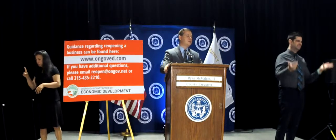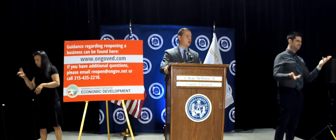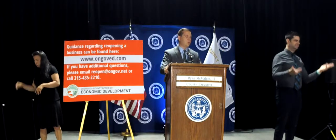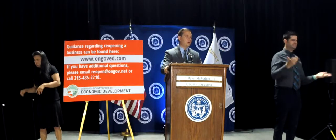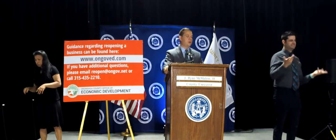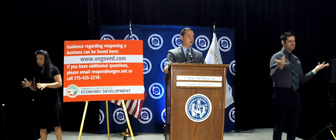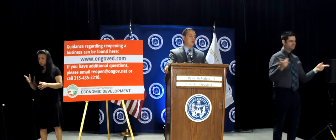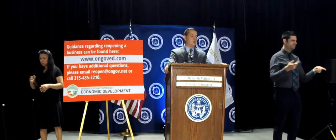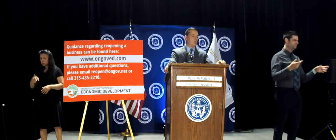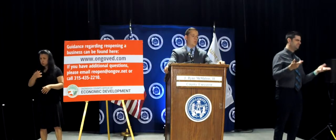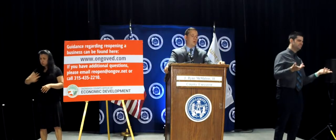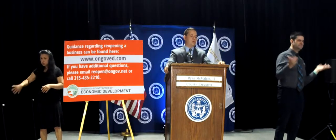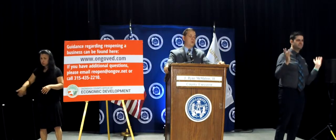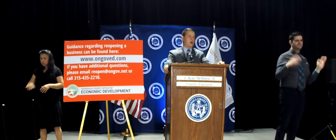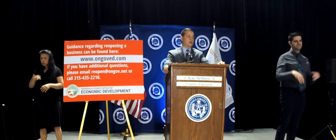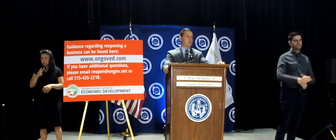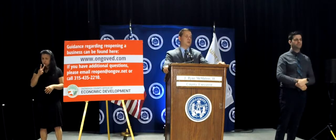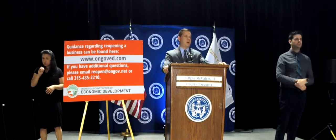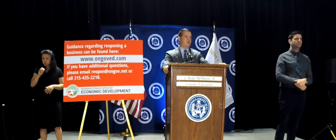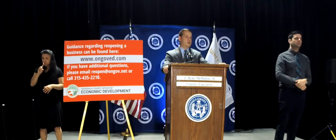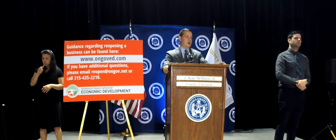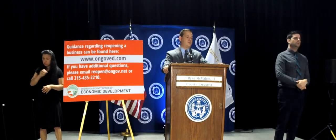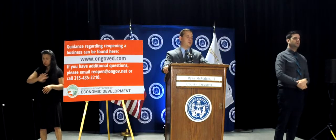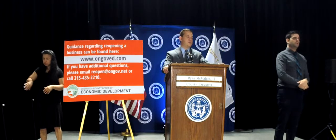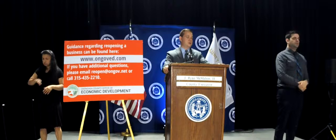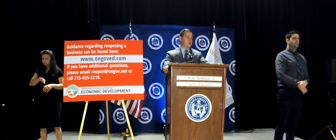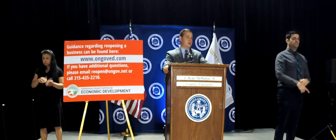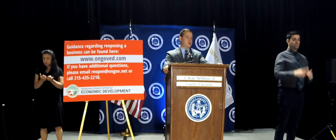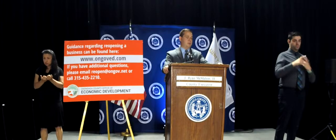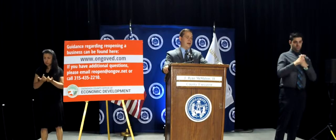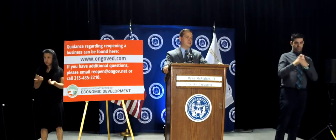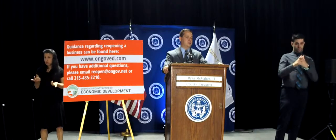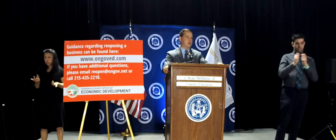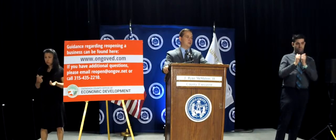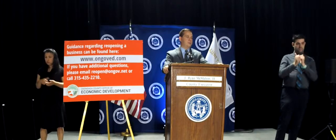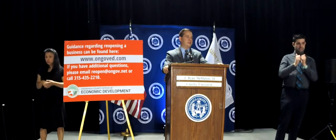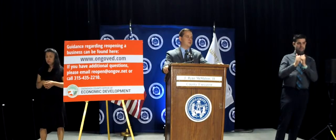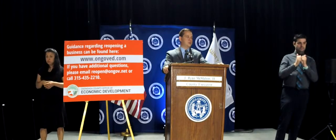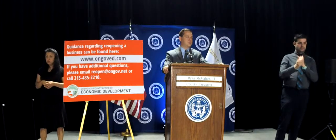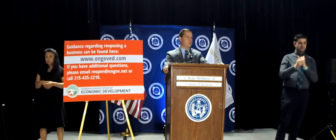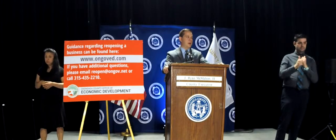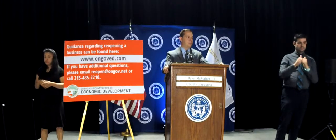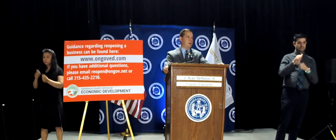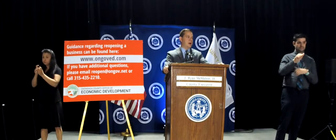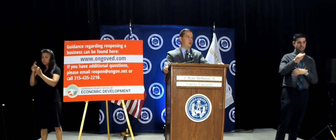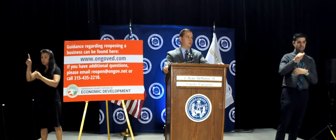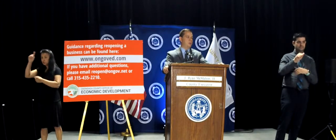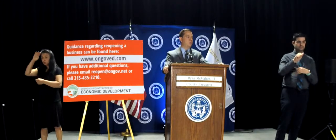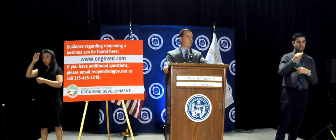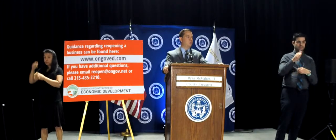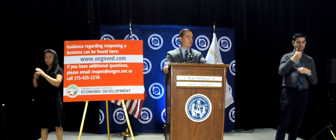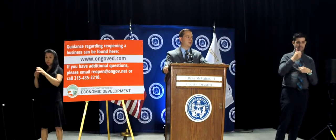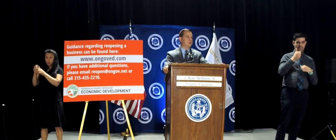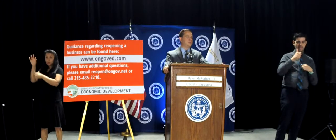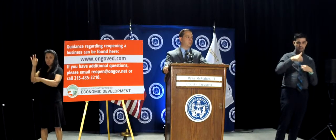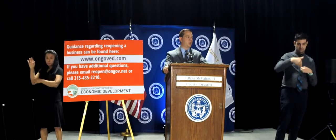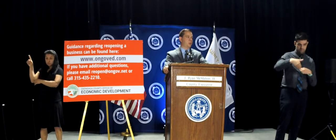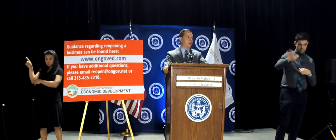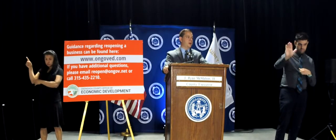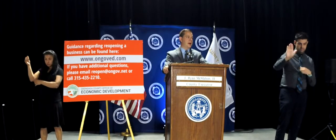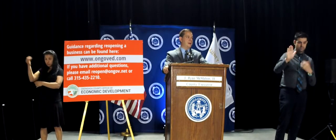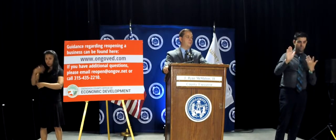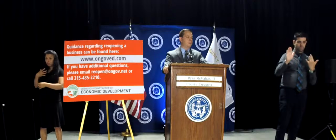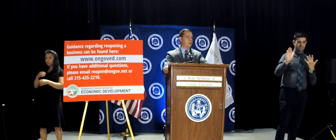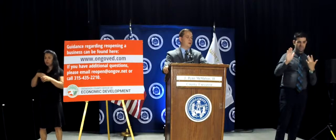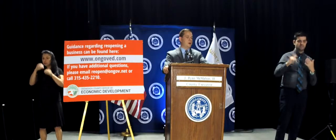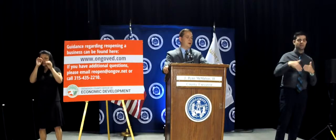it. So we're talking with the governor's office and passing along the messages from them on what they think's